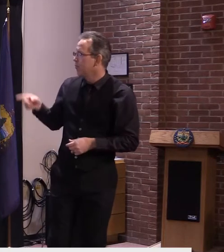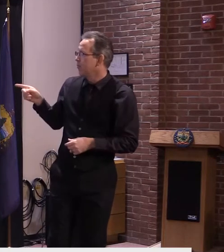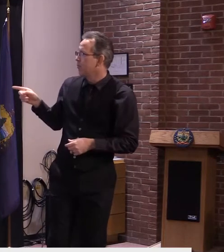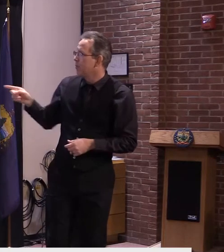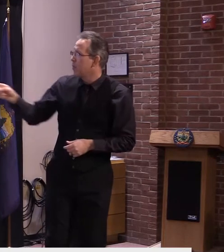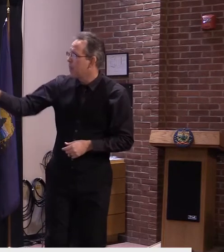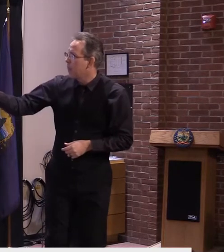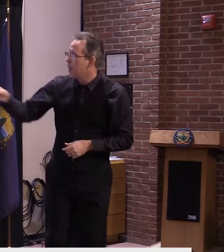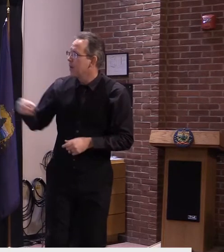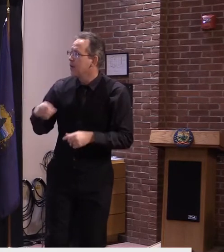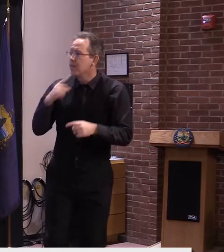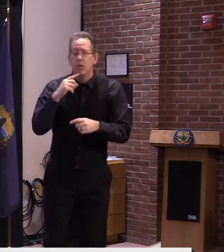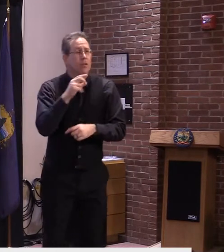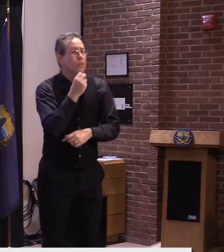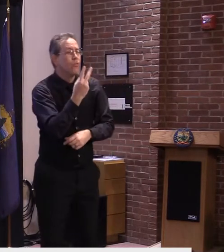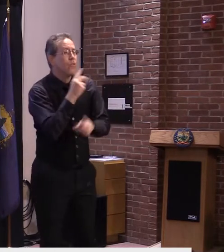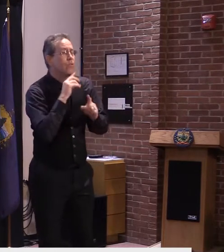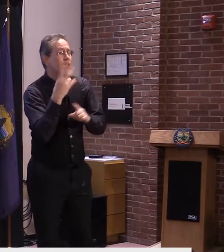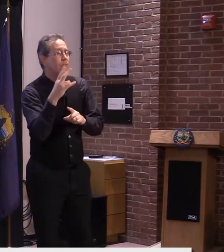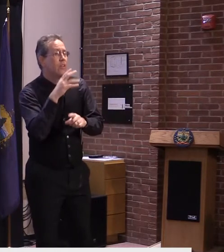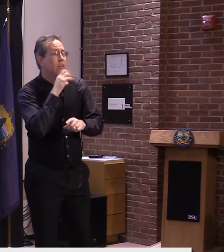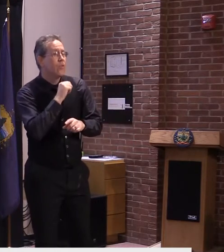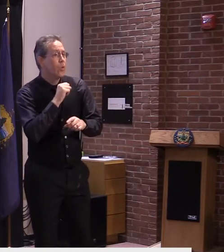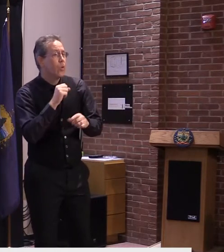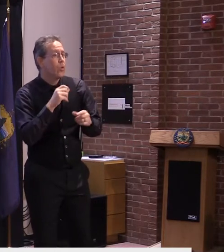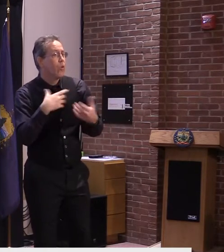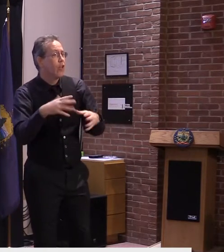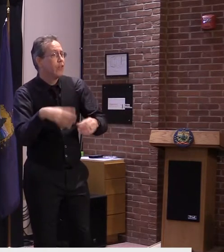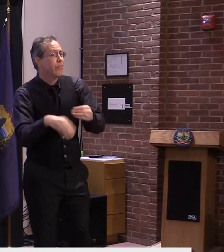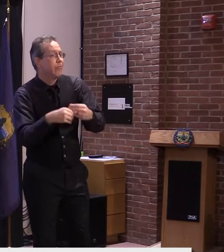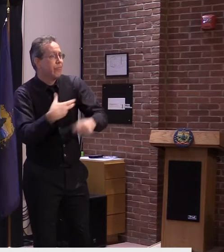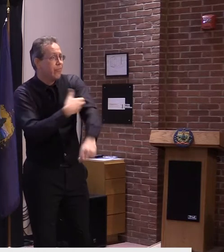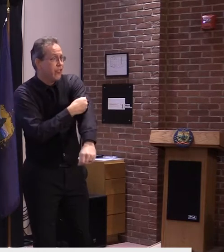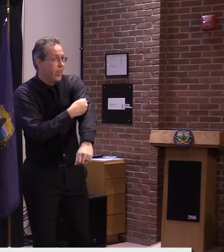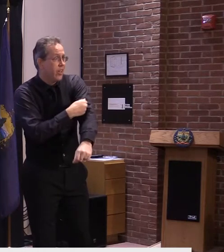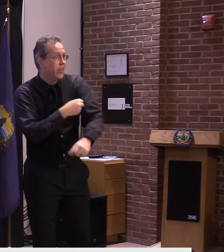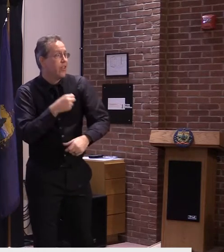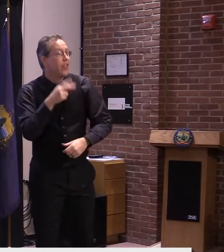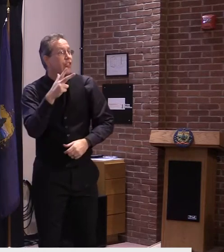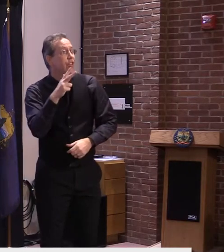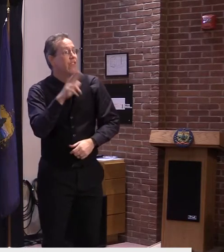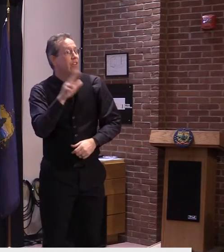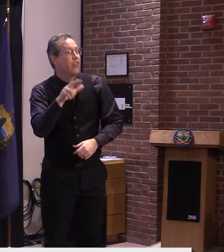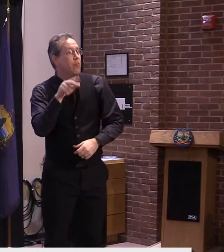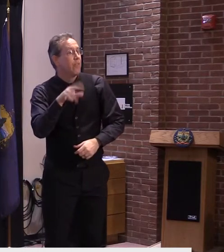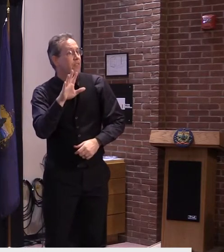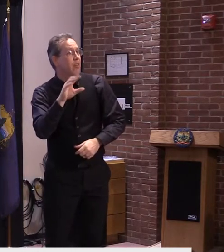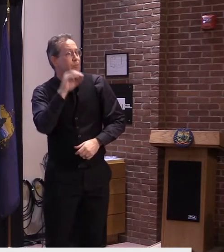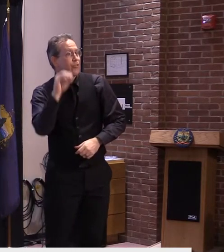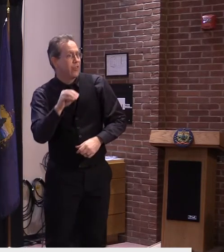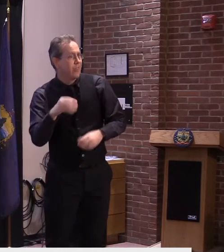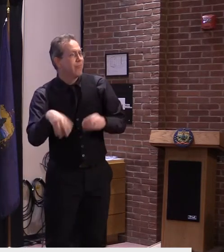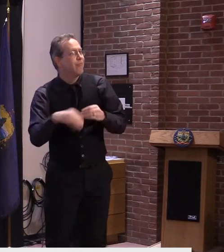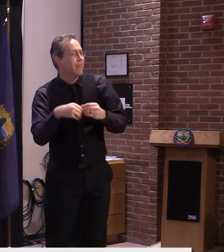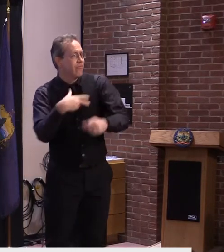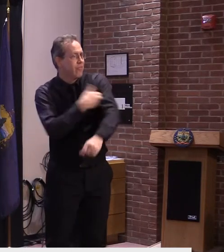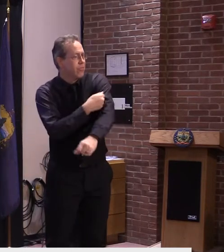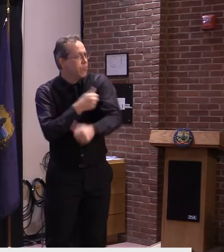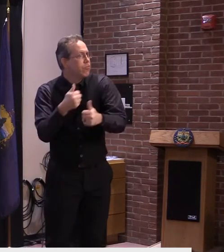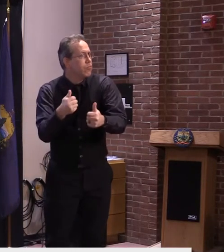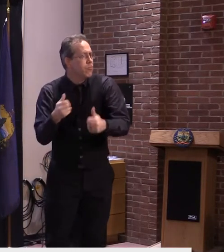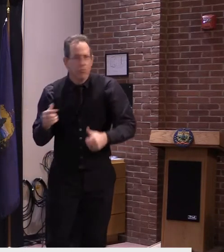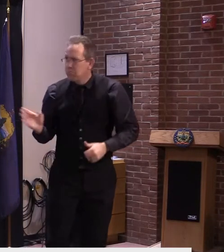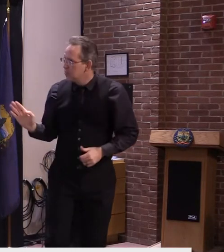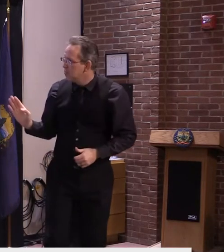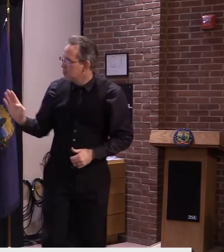CDC, Vermont at 33.5% of those eligible who have gotten their booster shot, outpacing by quite a bit